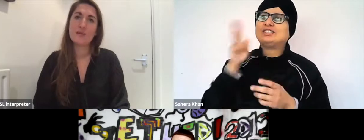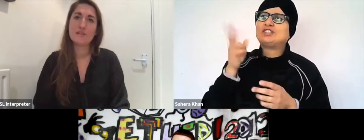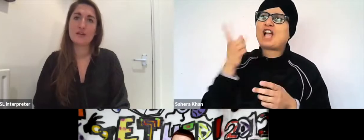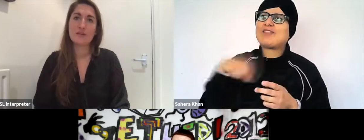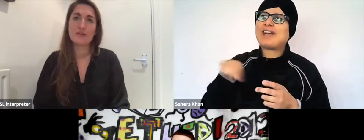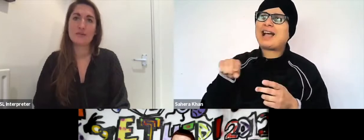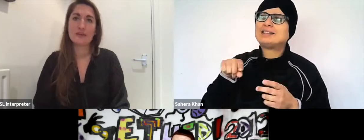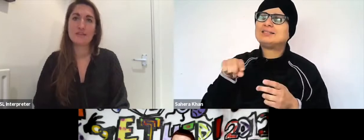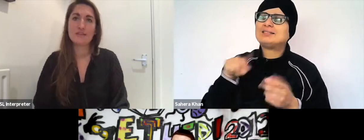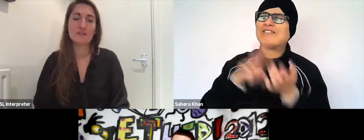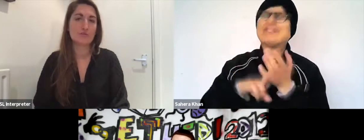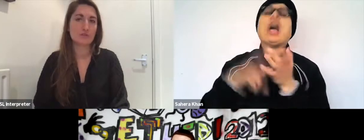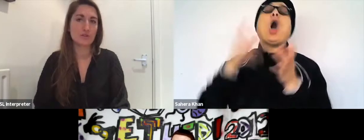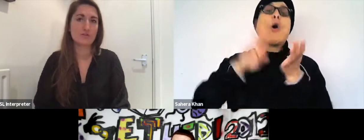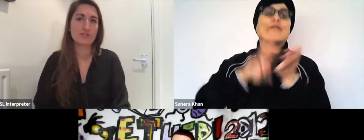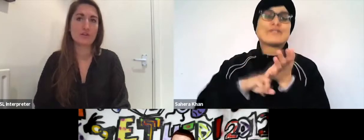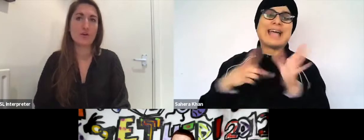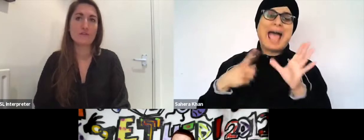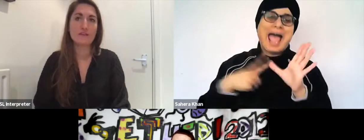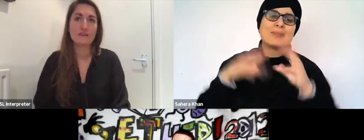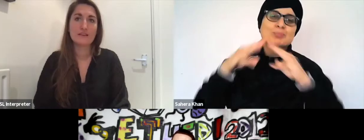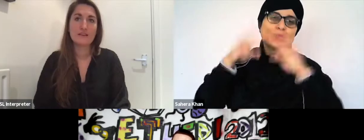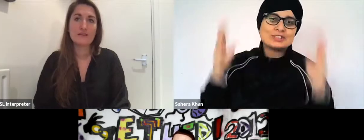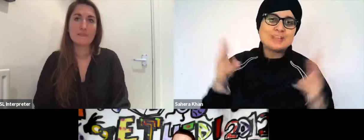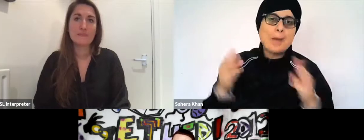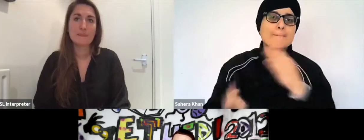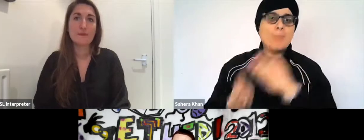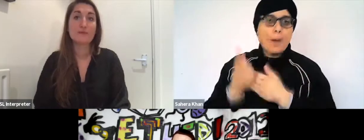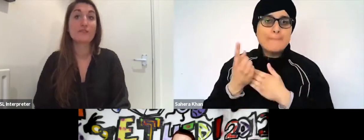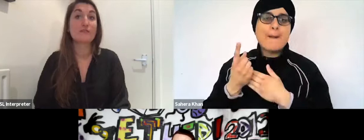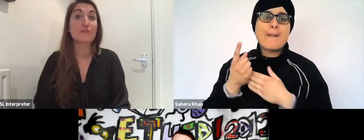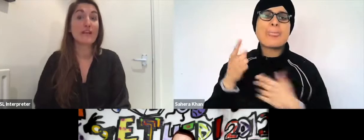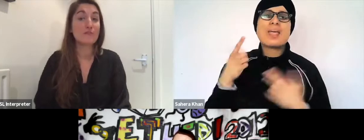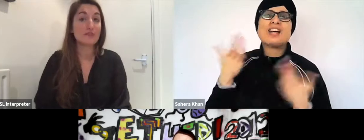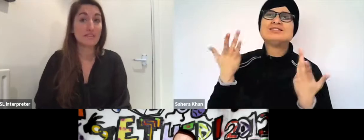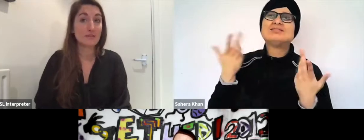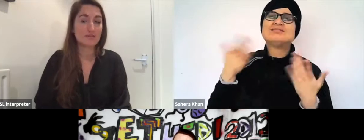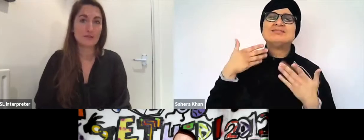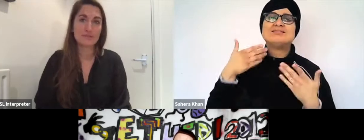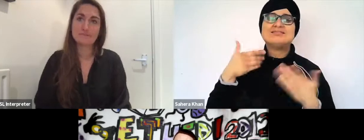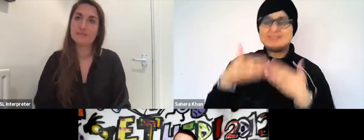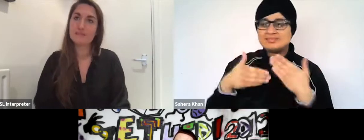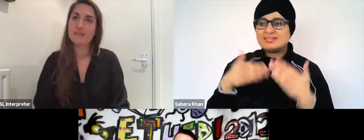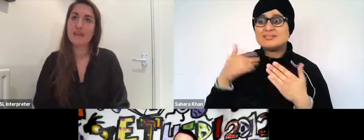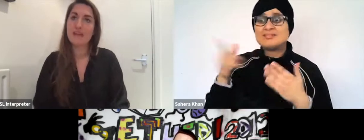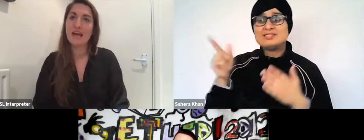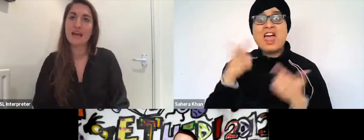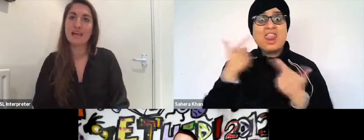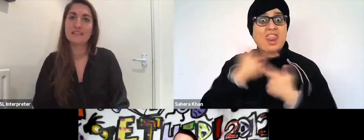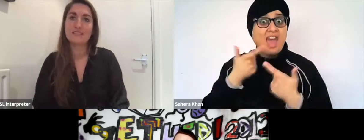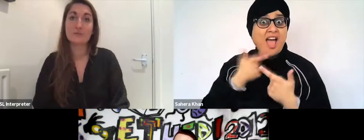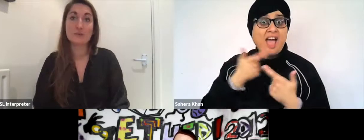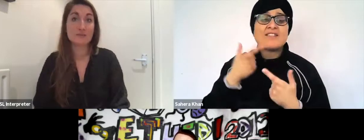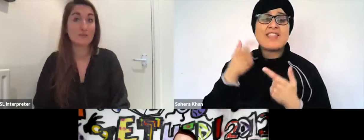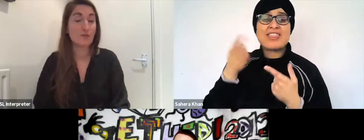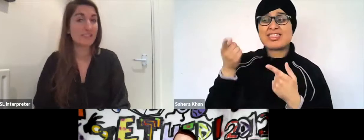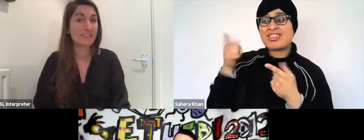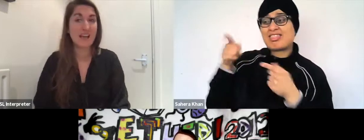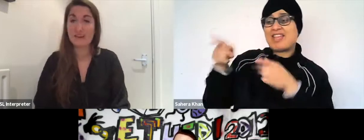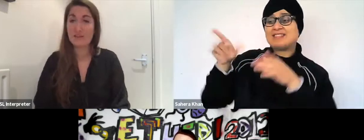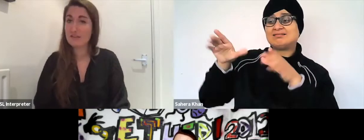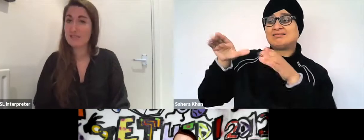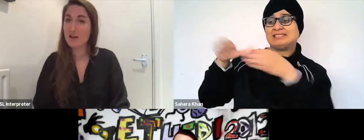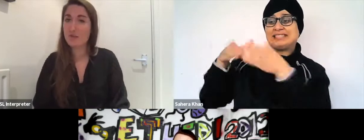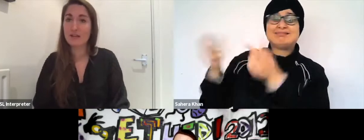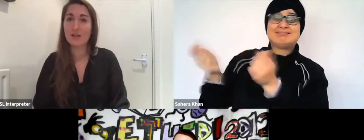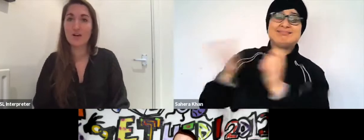was very, very, very visual. Used a lot of. It was at the V&A Museum, sorry, and it was a performance there,